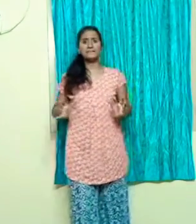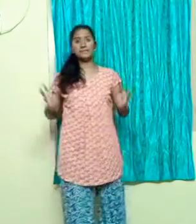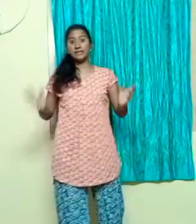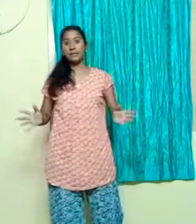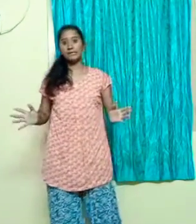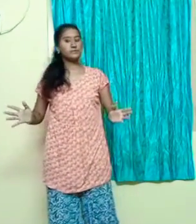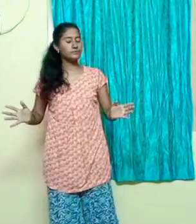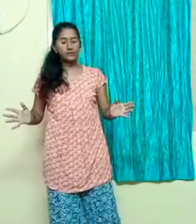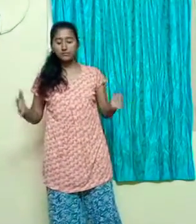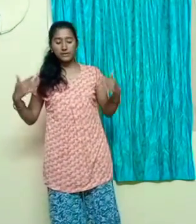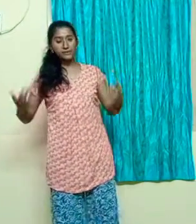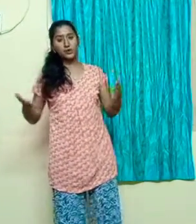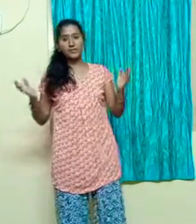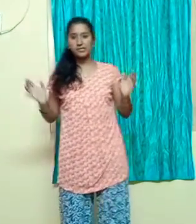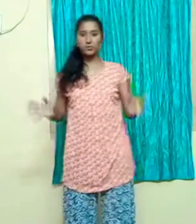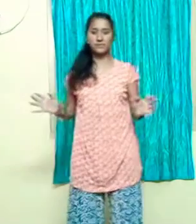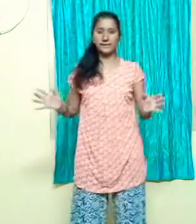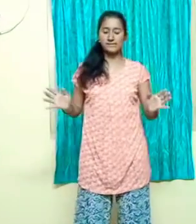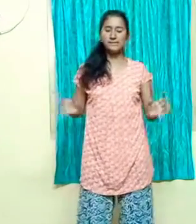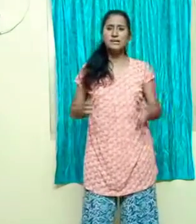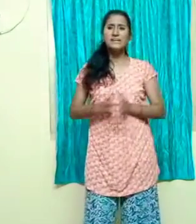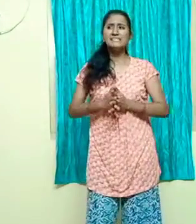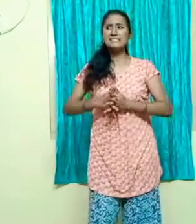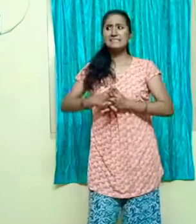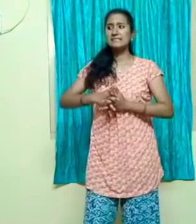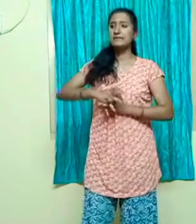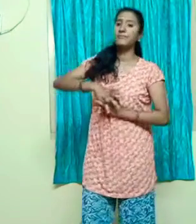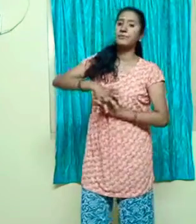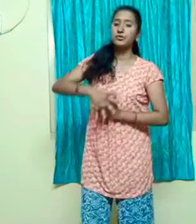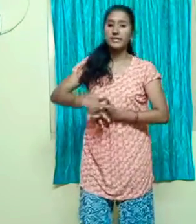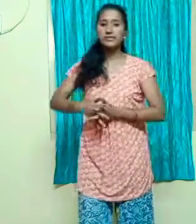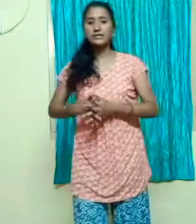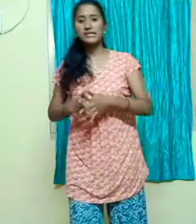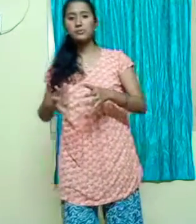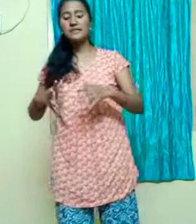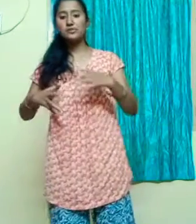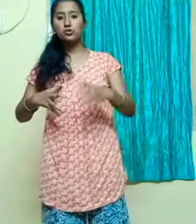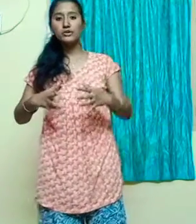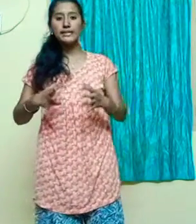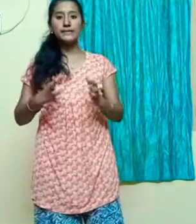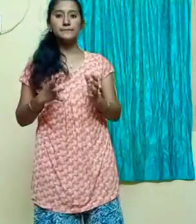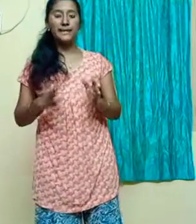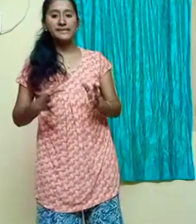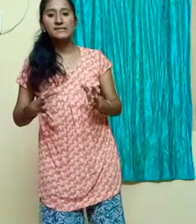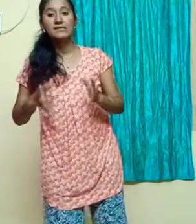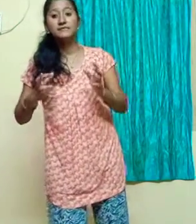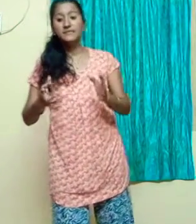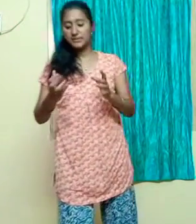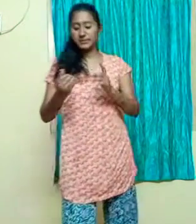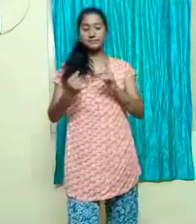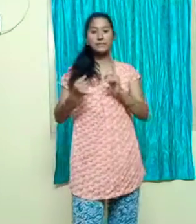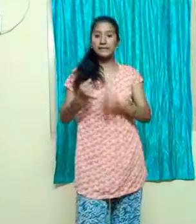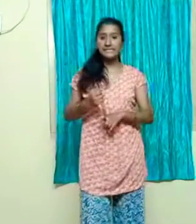with some demands in front of these human beings, such as they should be stored in a place with